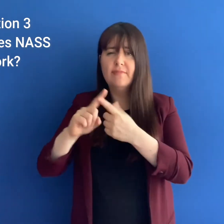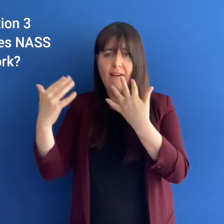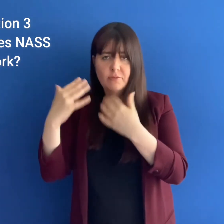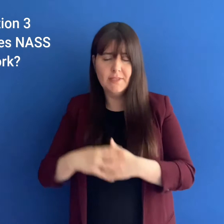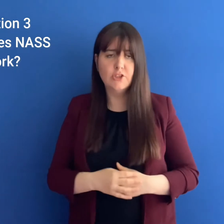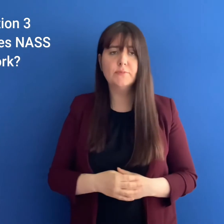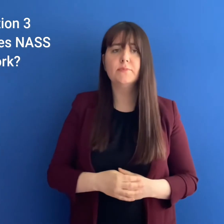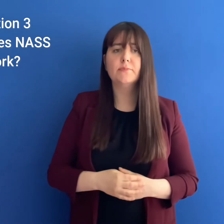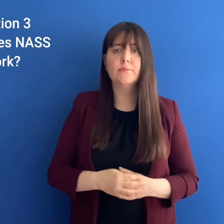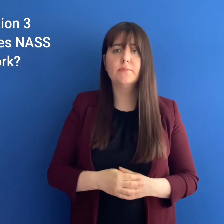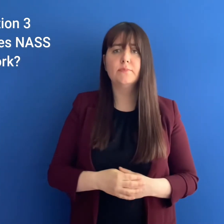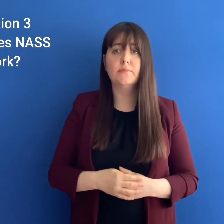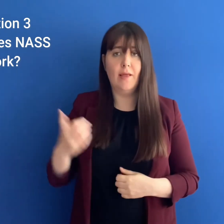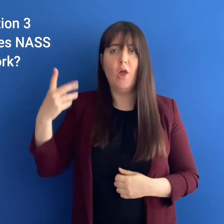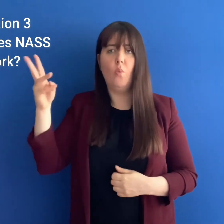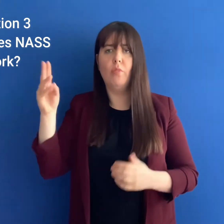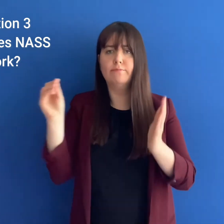need and any other information.